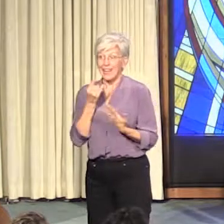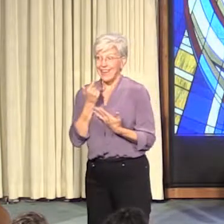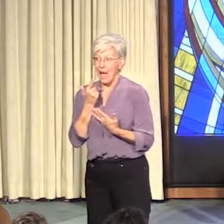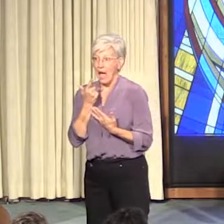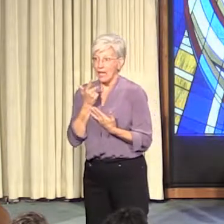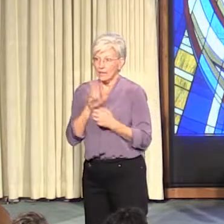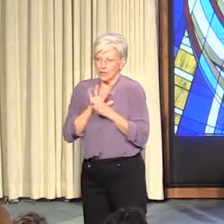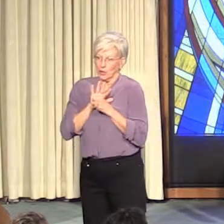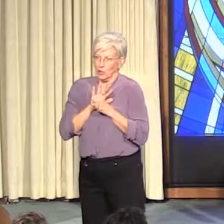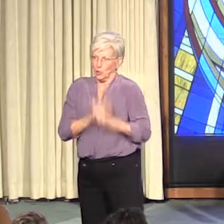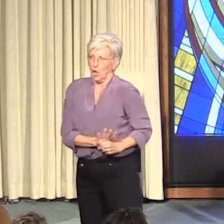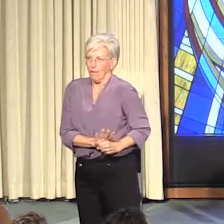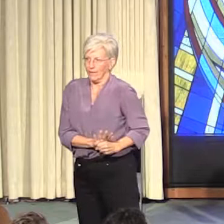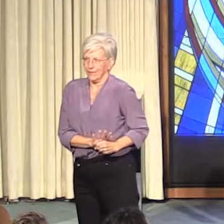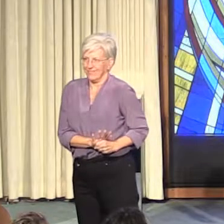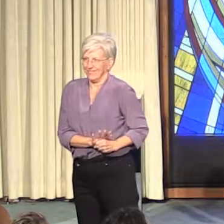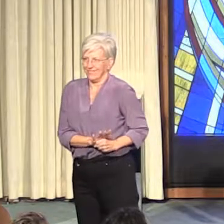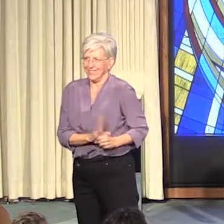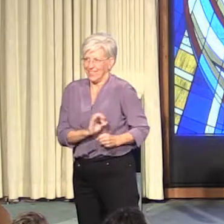shadow.